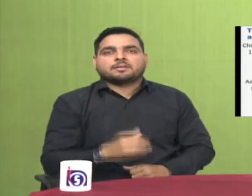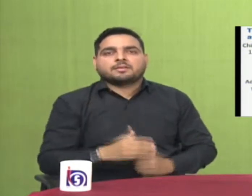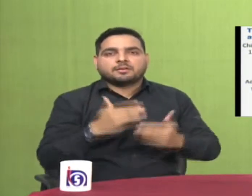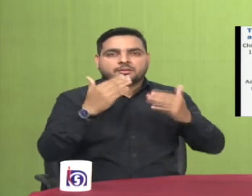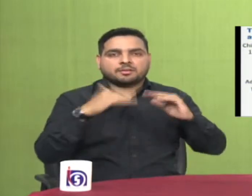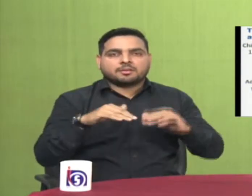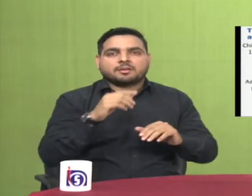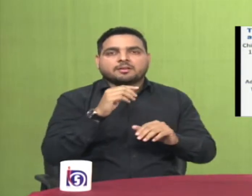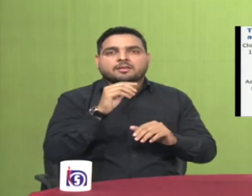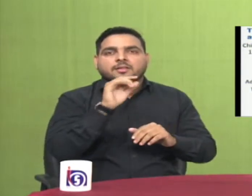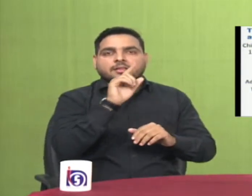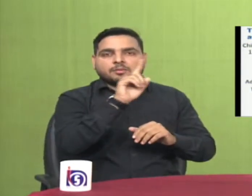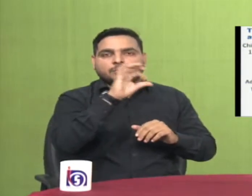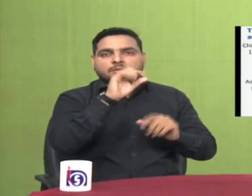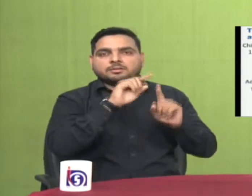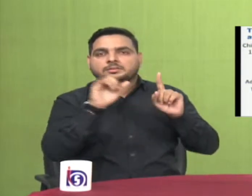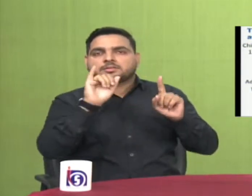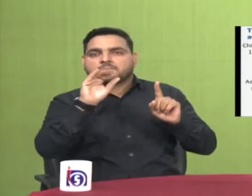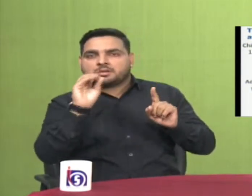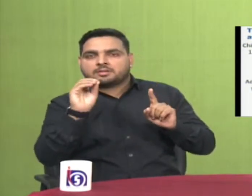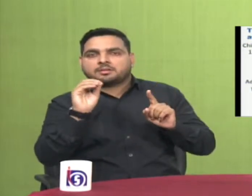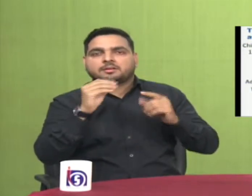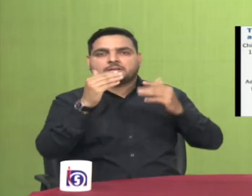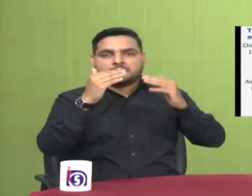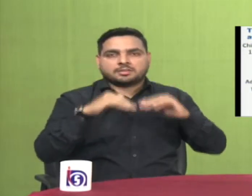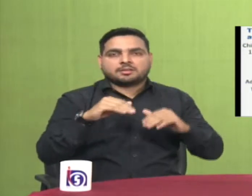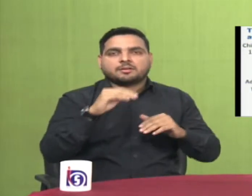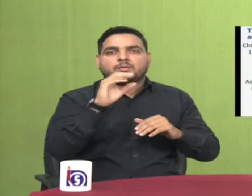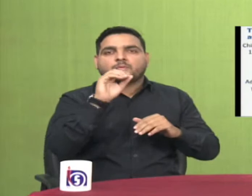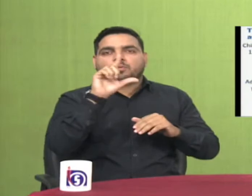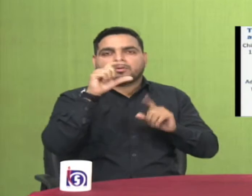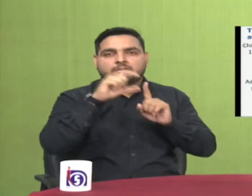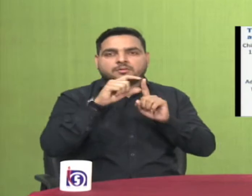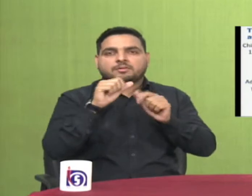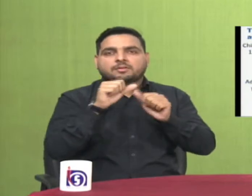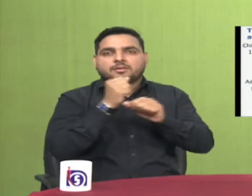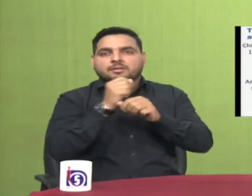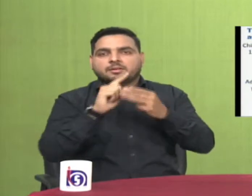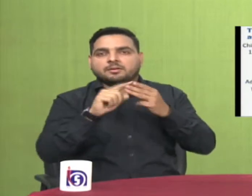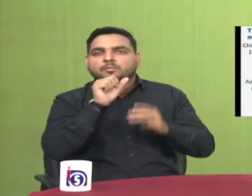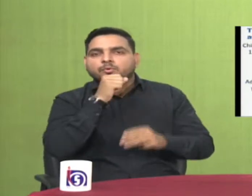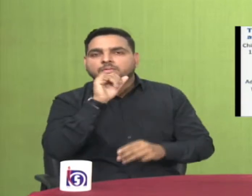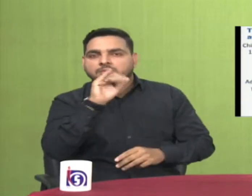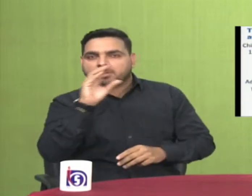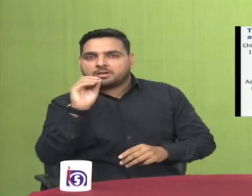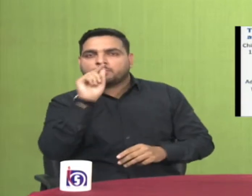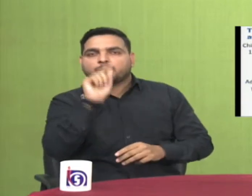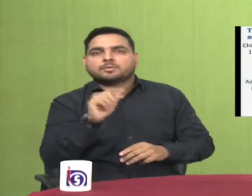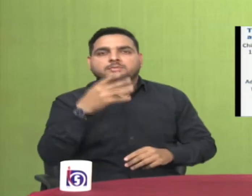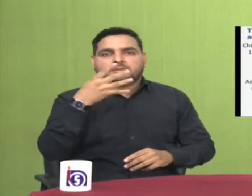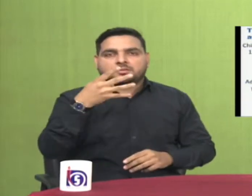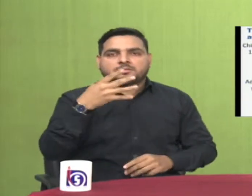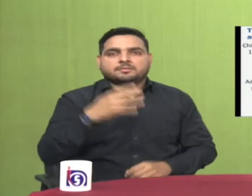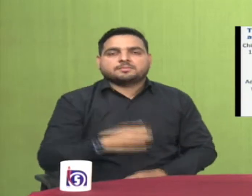childhood, birth to 11 years. Then adulthood, that is 19 to 60 years